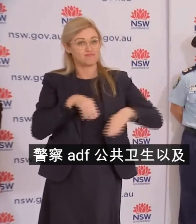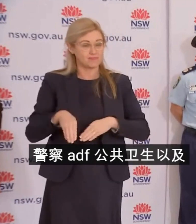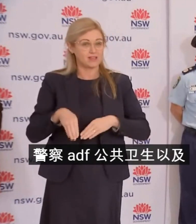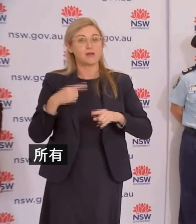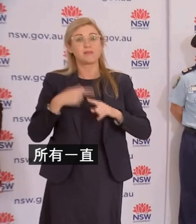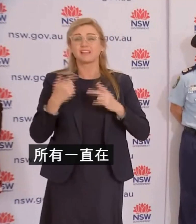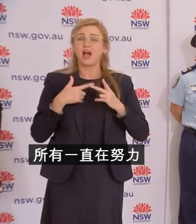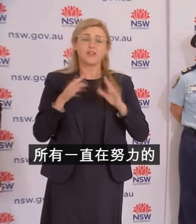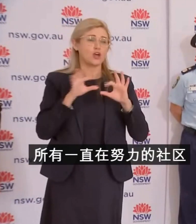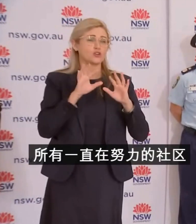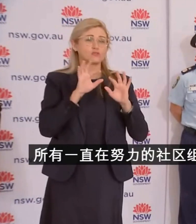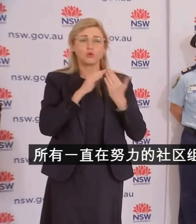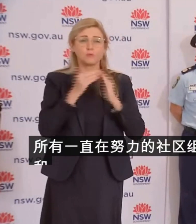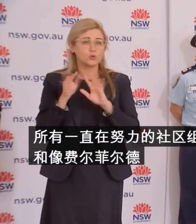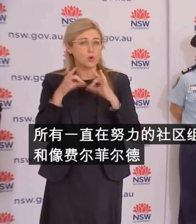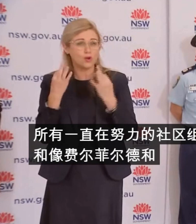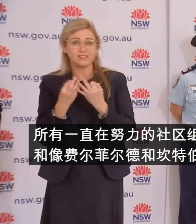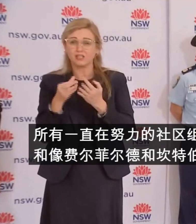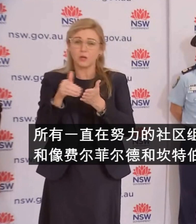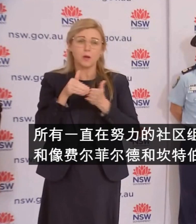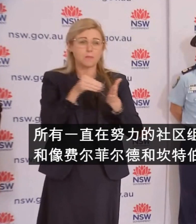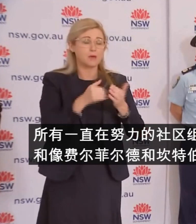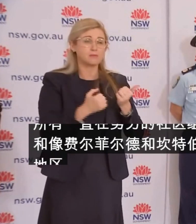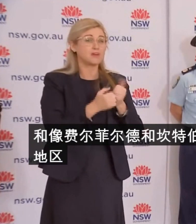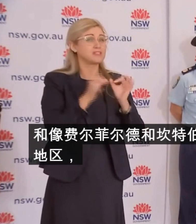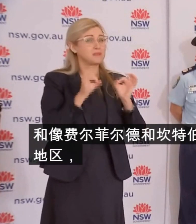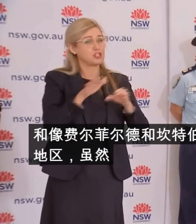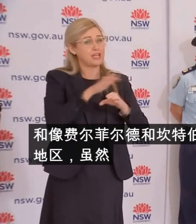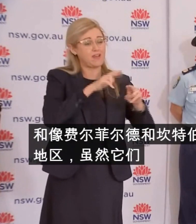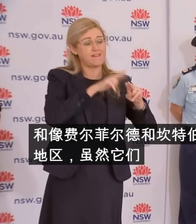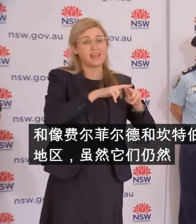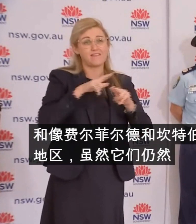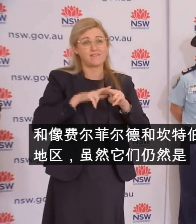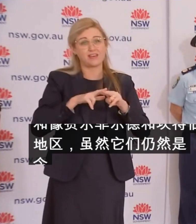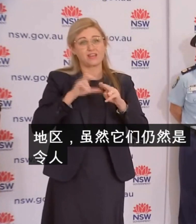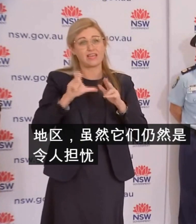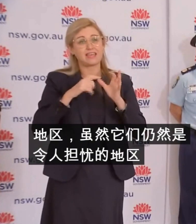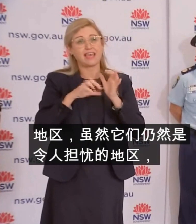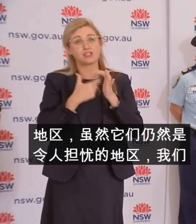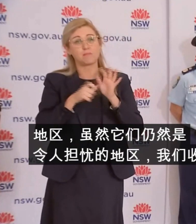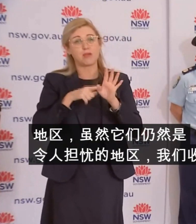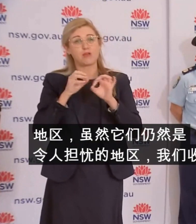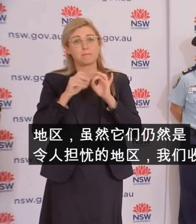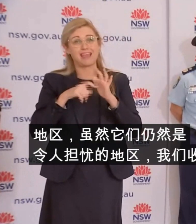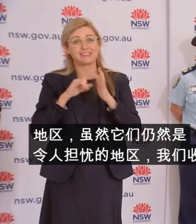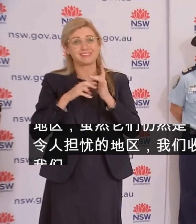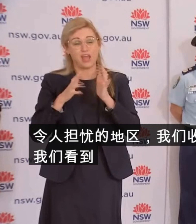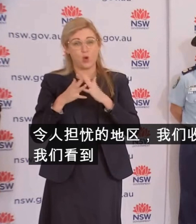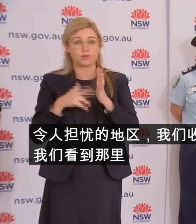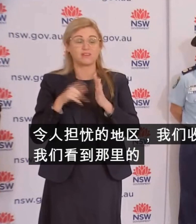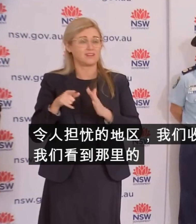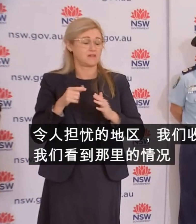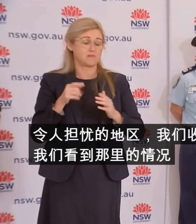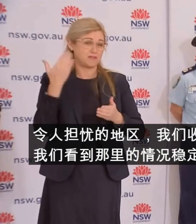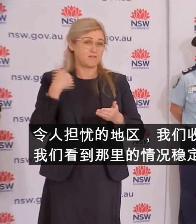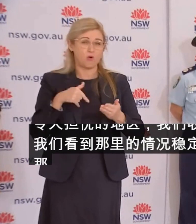community organisations that have been working hand in hand. And in areas like Fairfield and Canterbury Bankstown, whilst they remain areas of concern and we're getting a lot of cases, we are